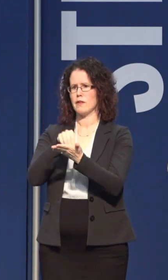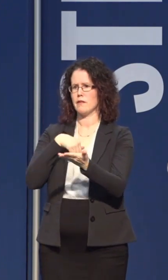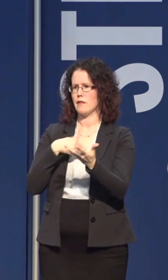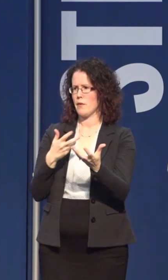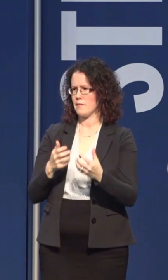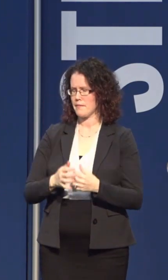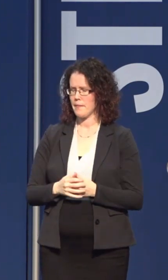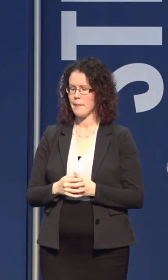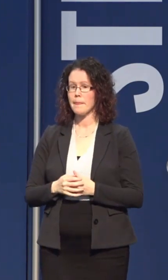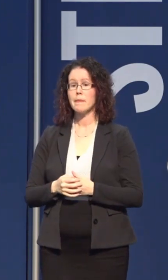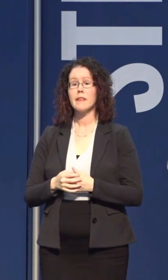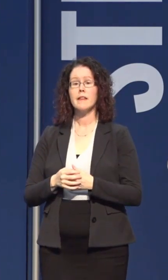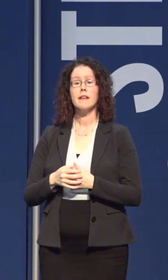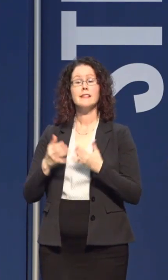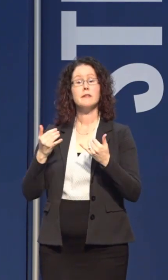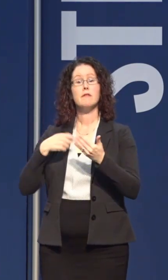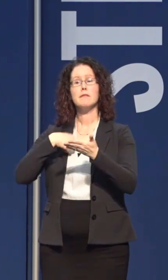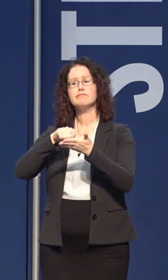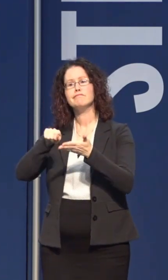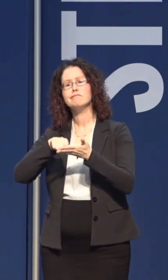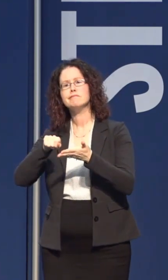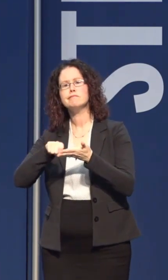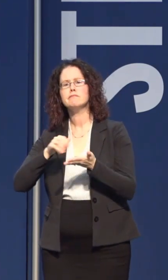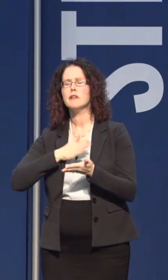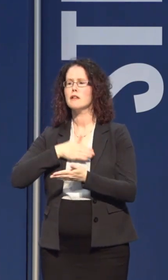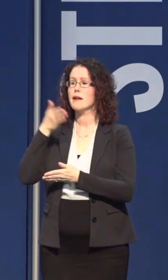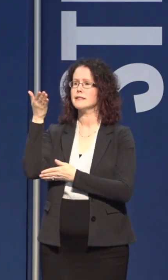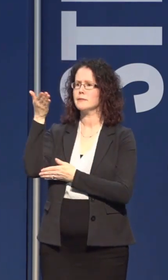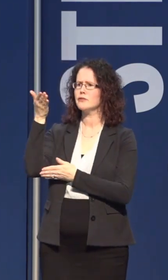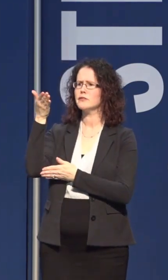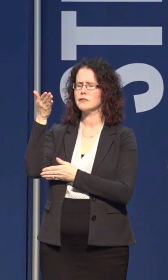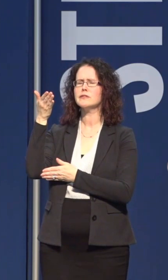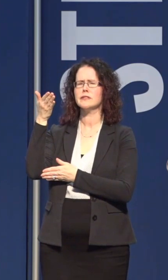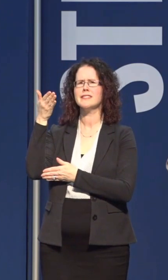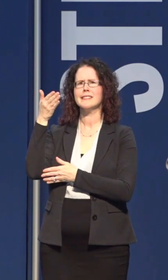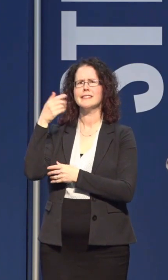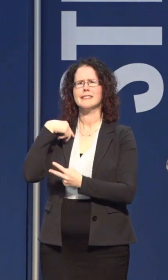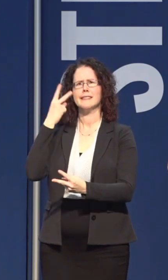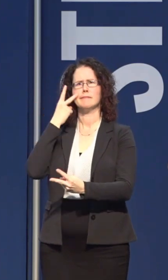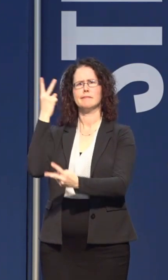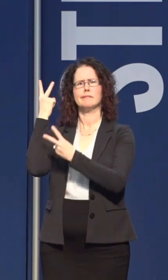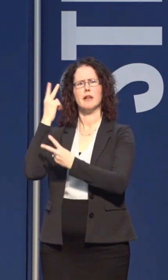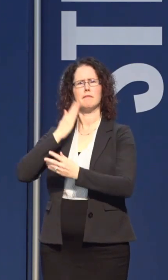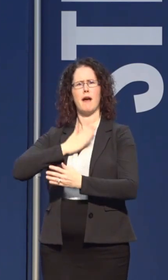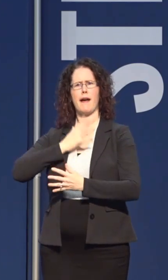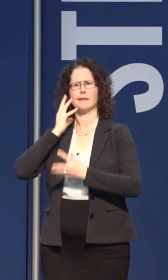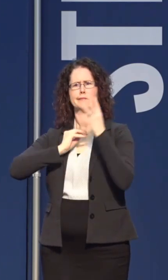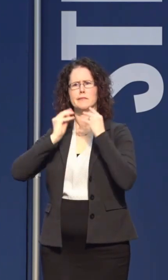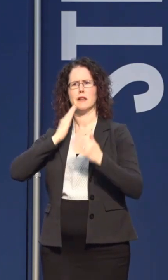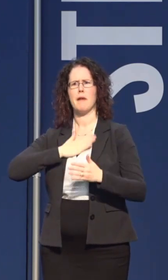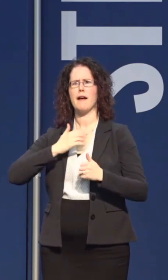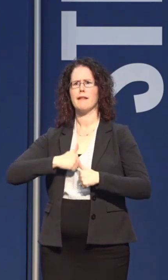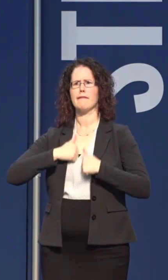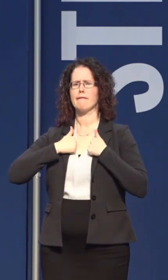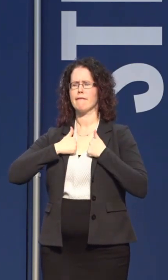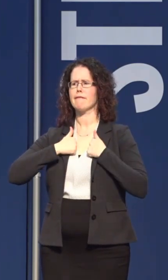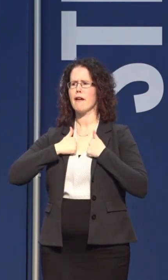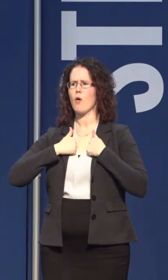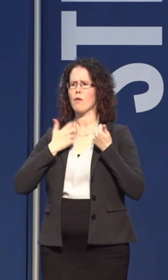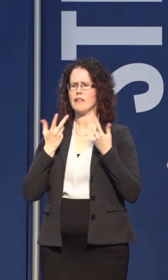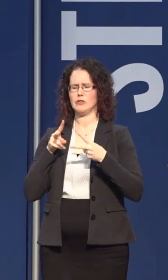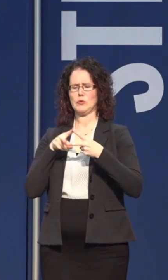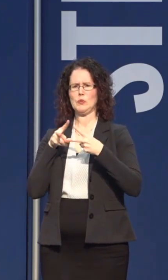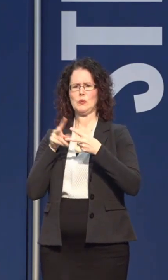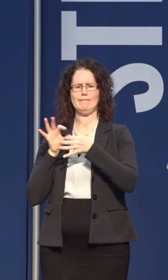graduates, a couple of events in my personal life came to mind that really spoke to Colonel Hatfield's advice. The first of